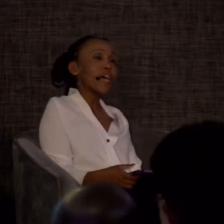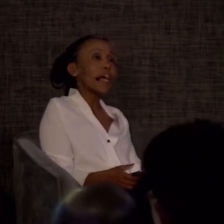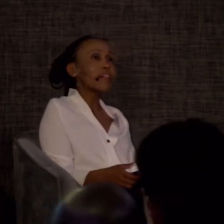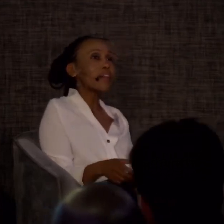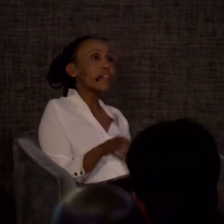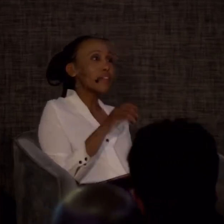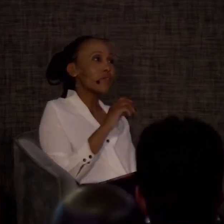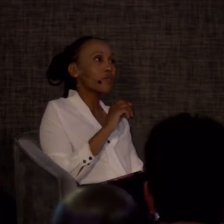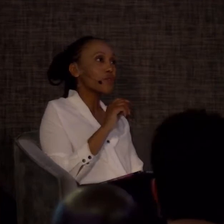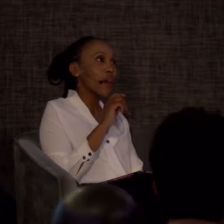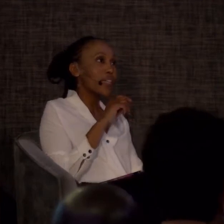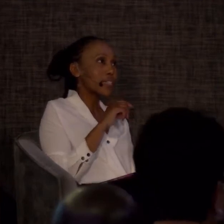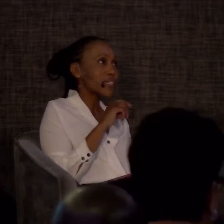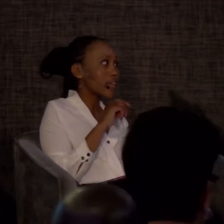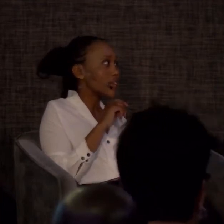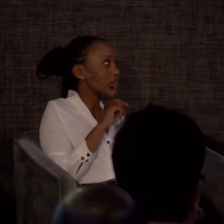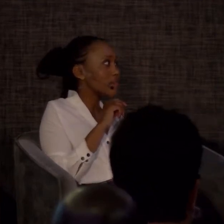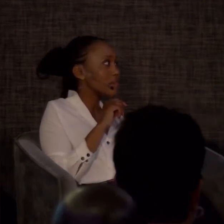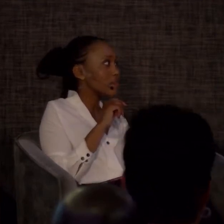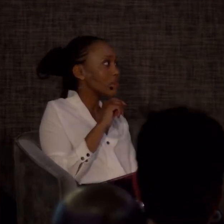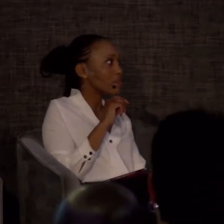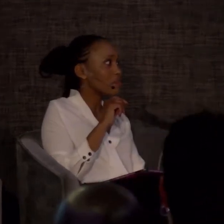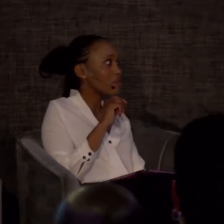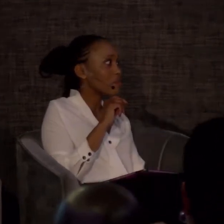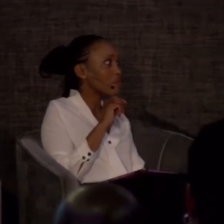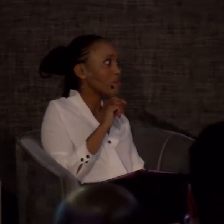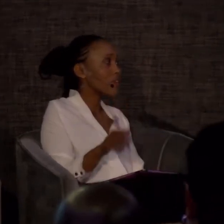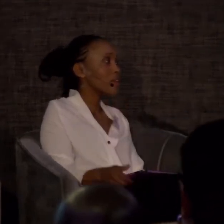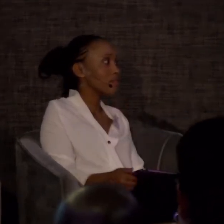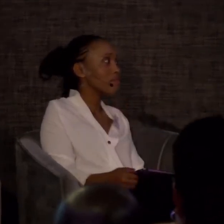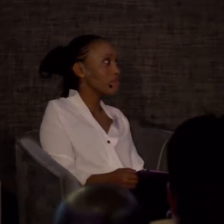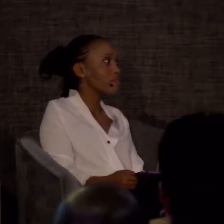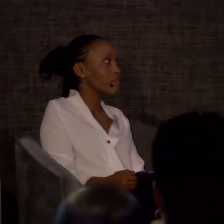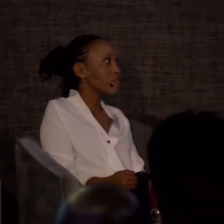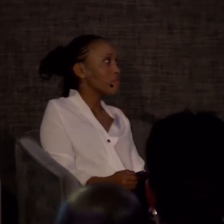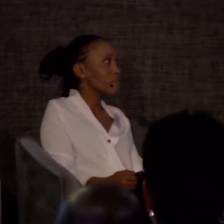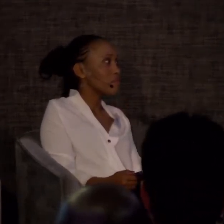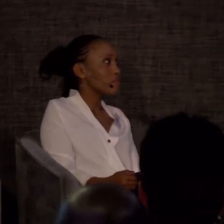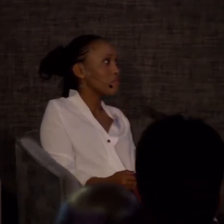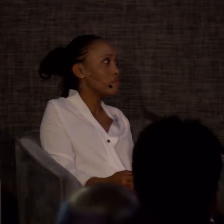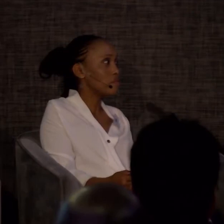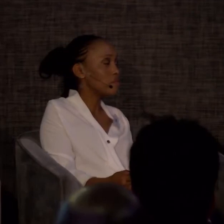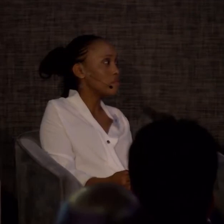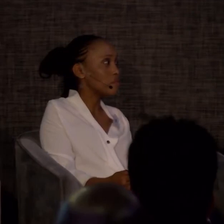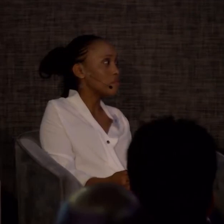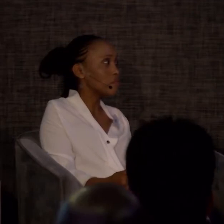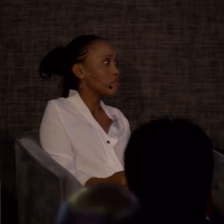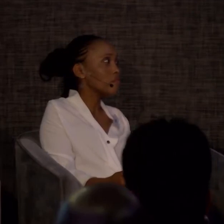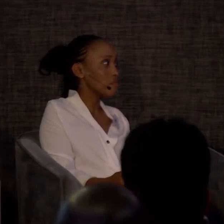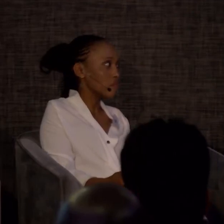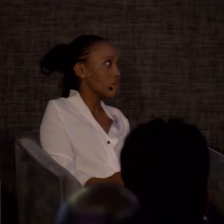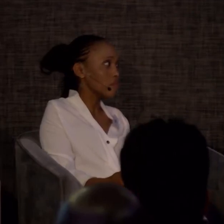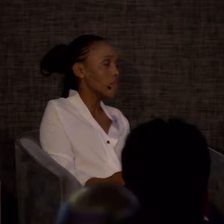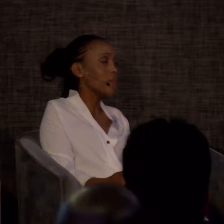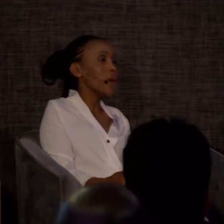But I think to understand. So this is important, everybody. I know we're laughing a little bit here, but according to what kind? I mean, there are many different definitions of a